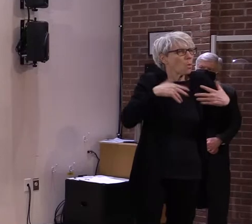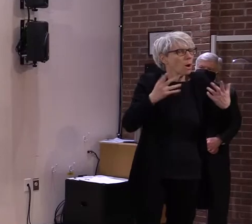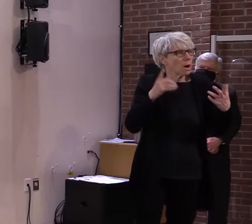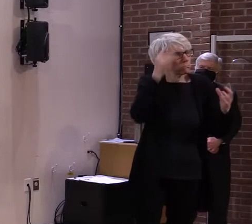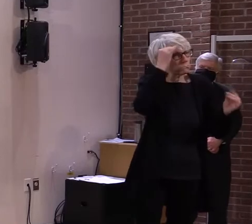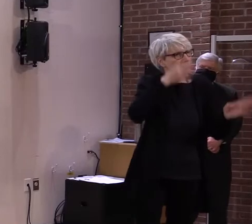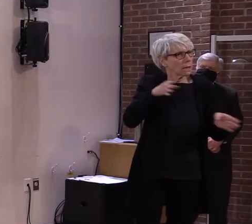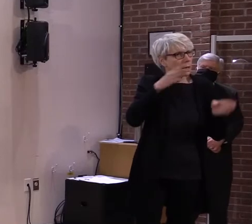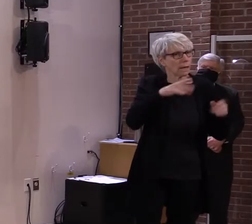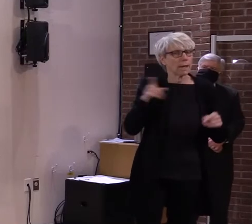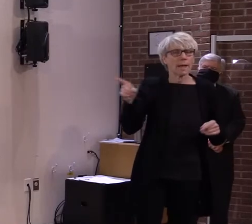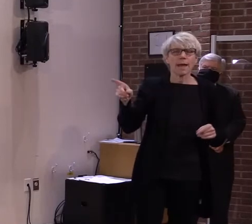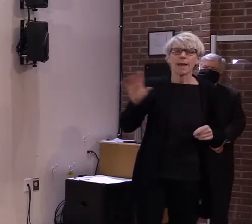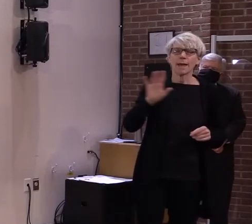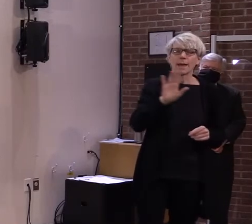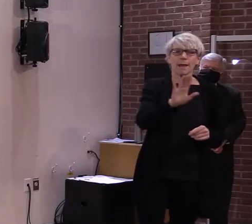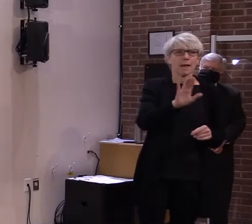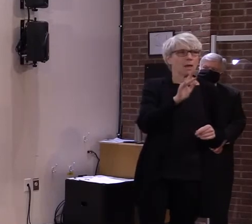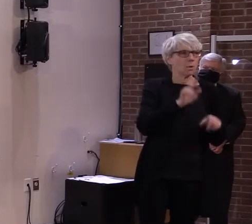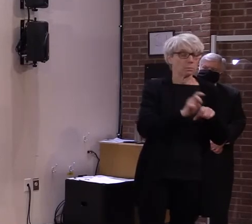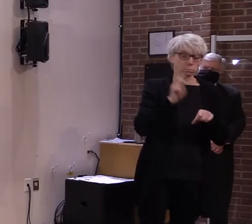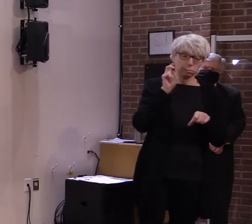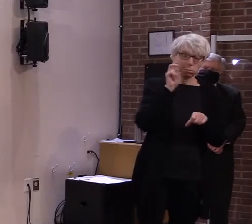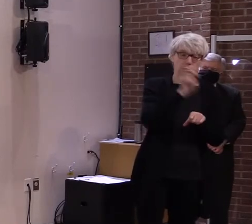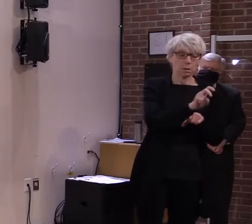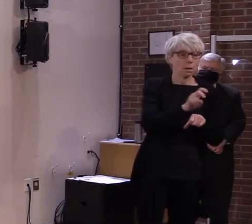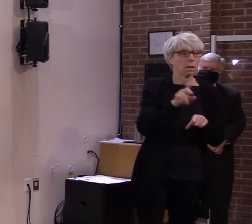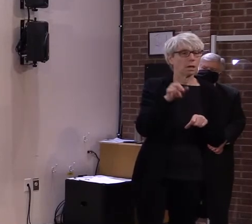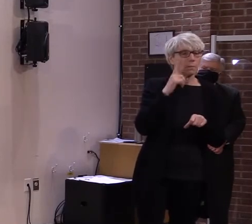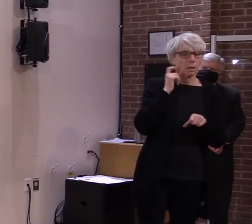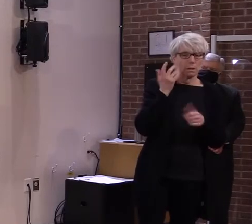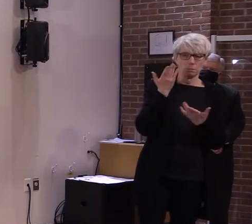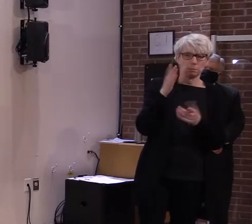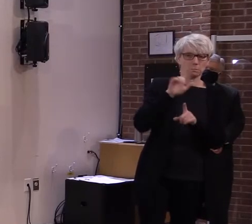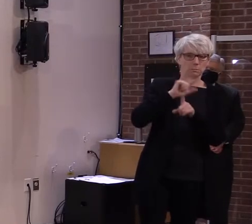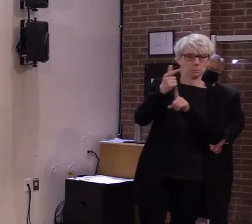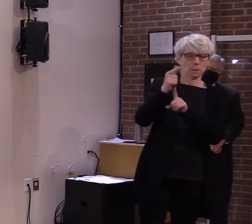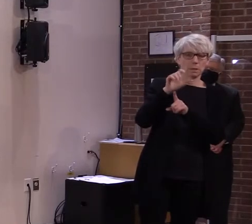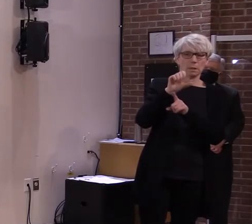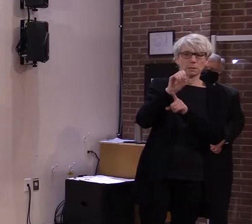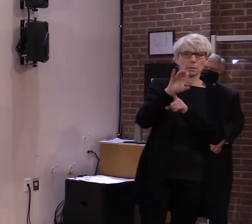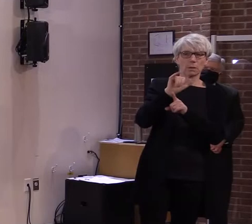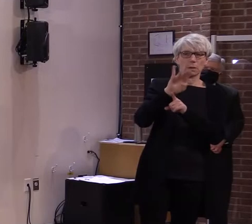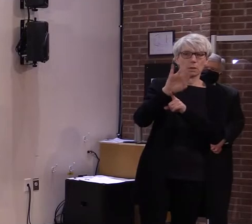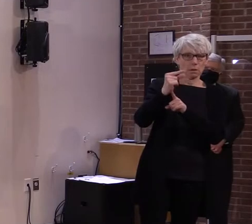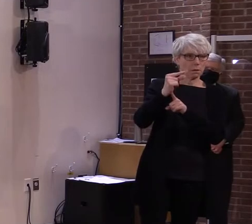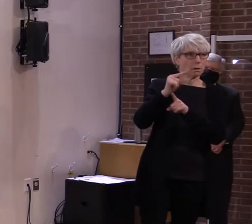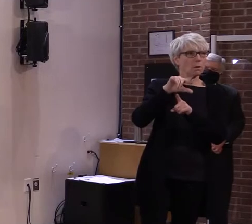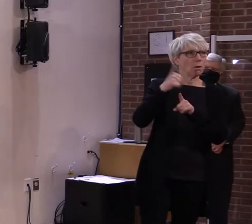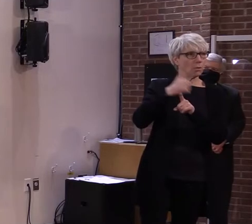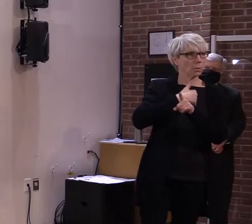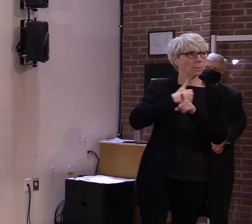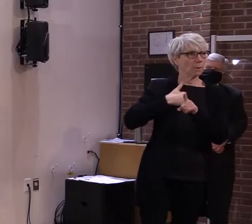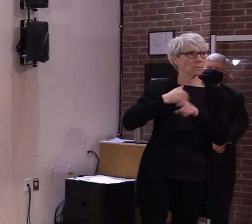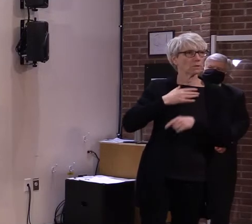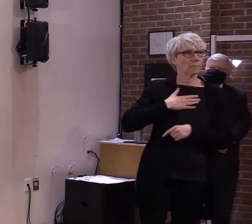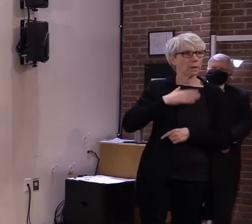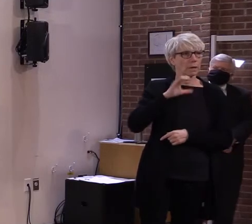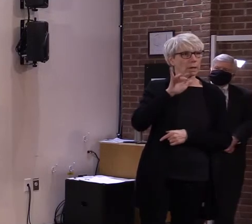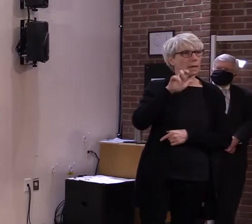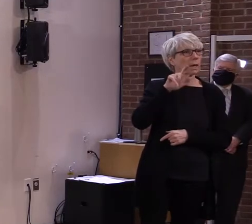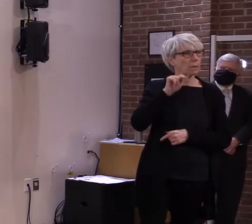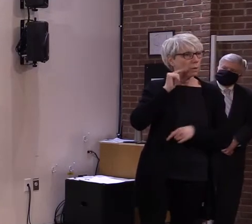legislatures. I don't want to get ahead of what Secretary Young is going to present and the rest of the cabinet. As a matter of fact, we did give a heads